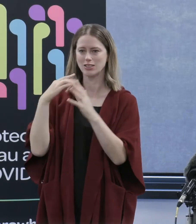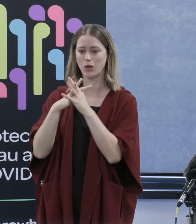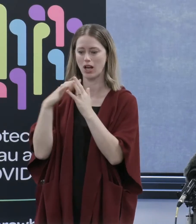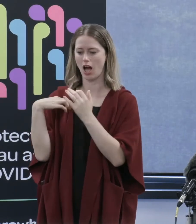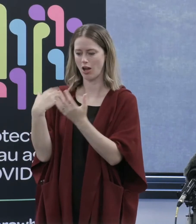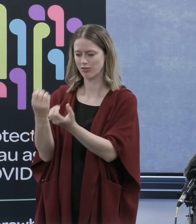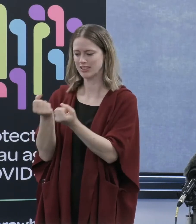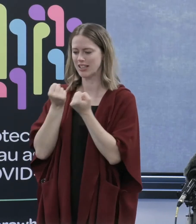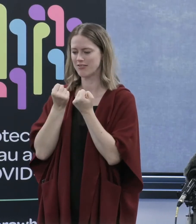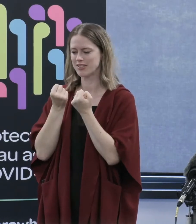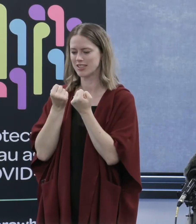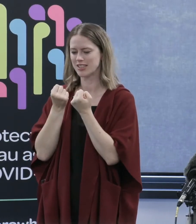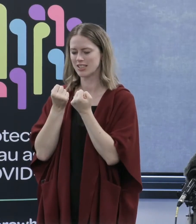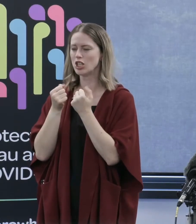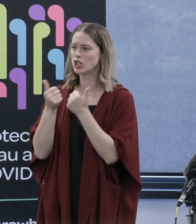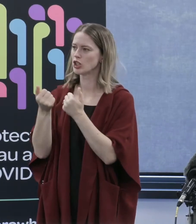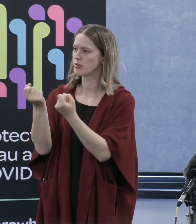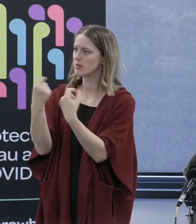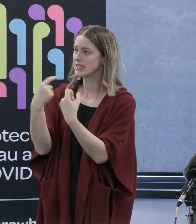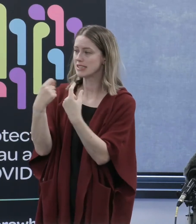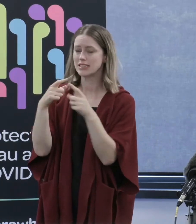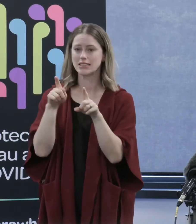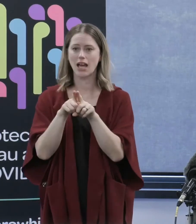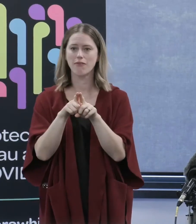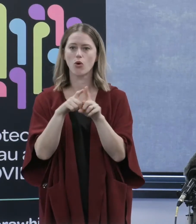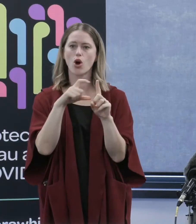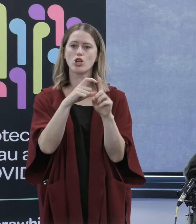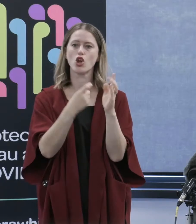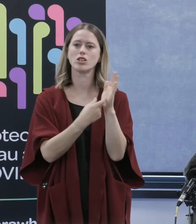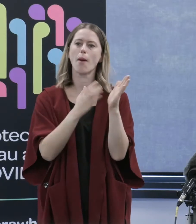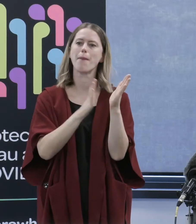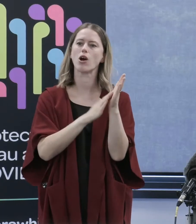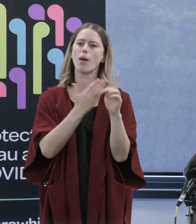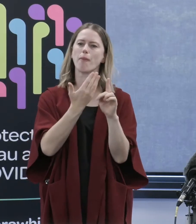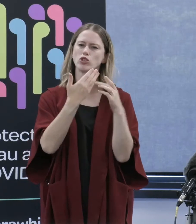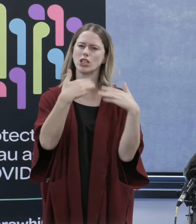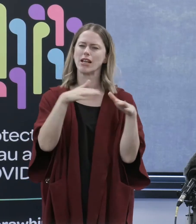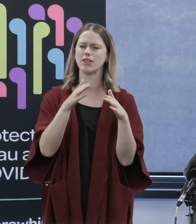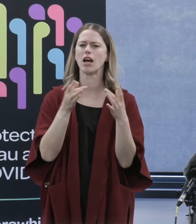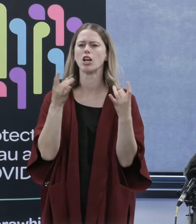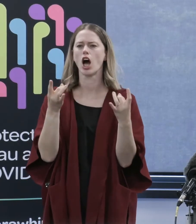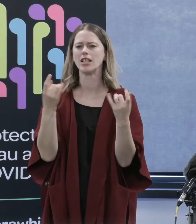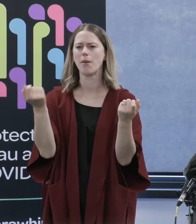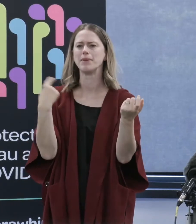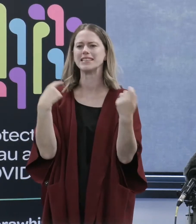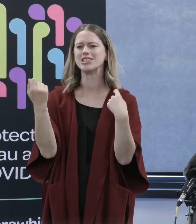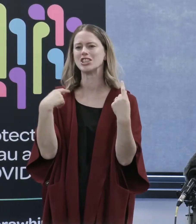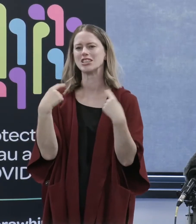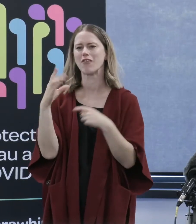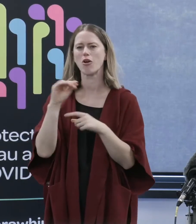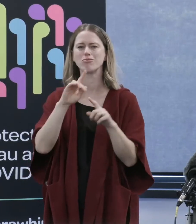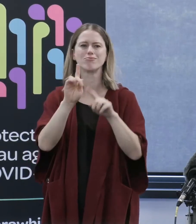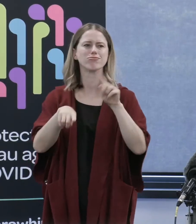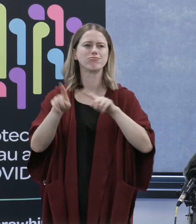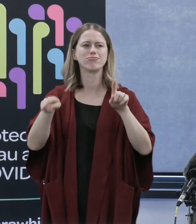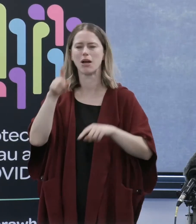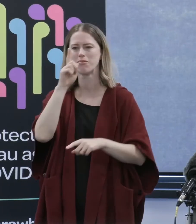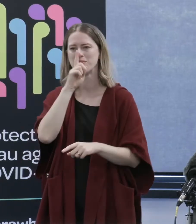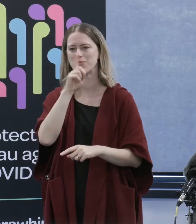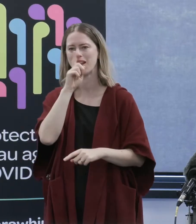a number of very good messages, as did Dr. McElnay before she left, some very kind messages from a whole range of